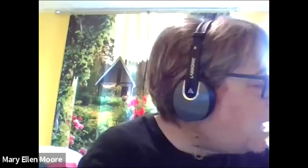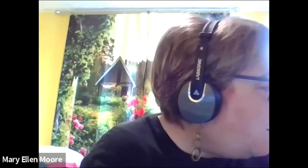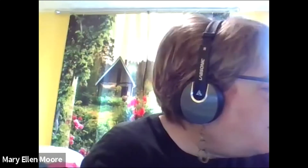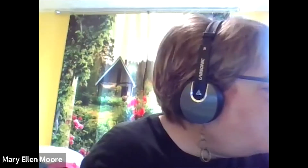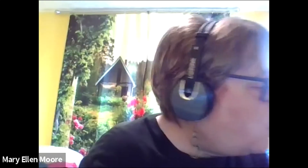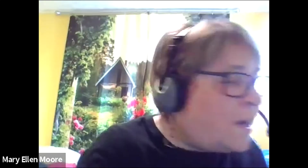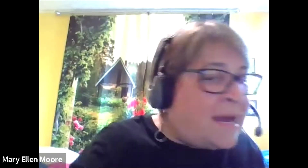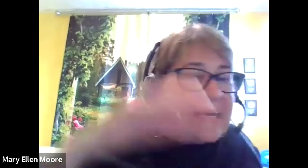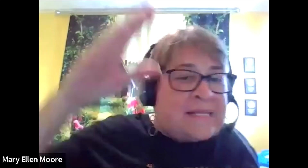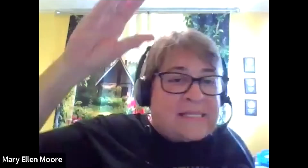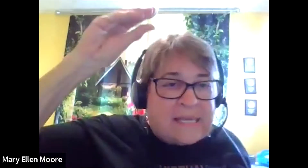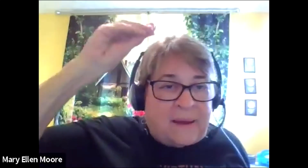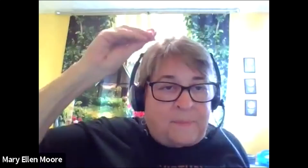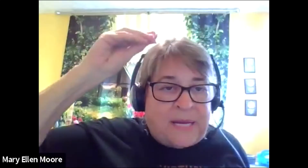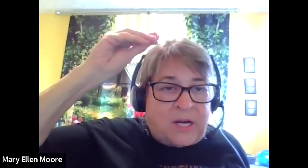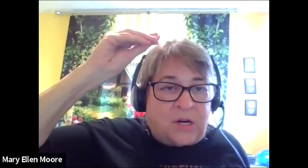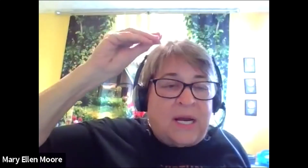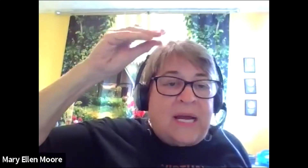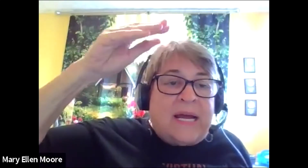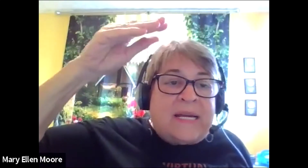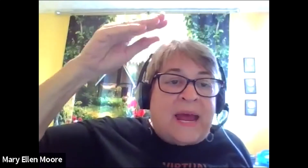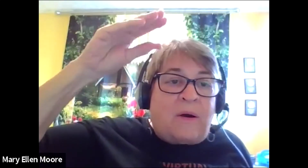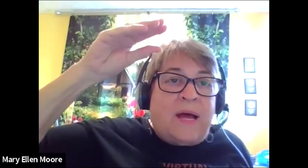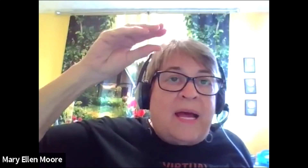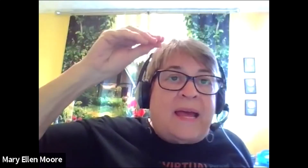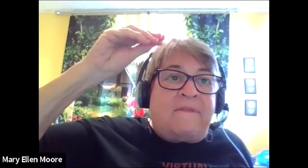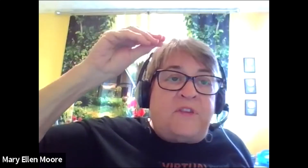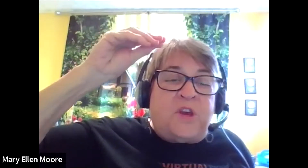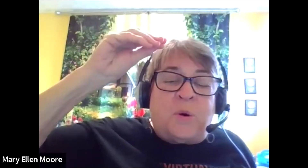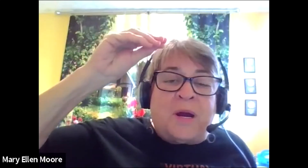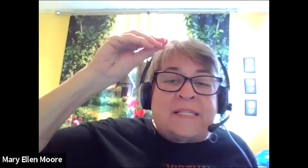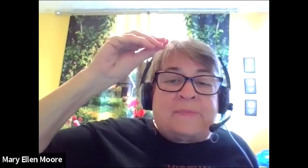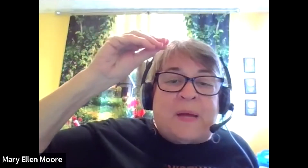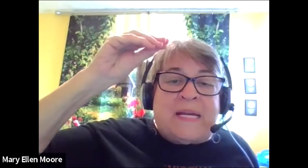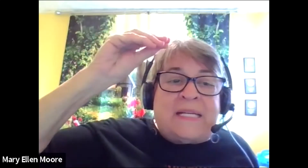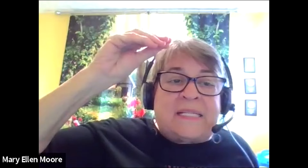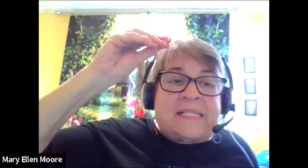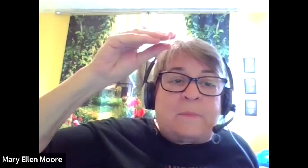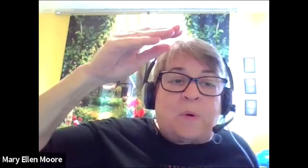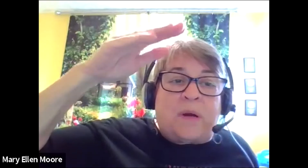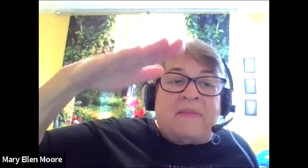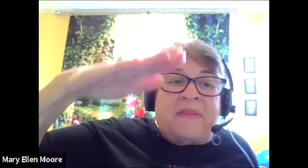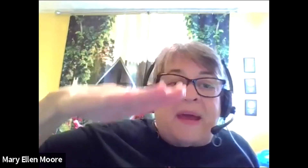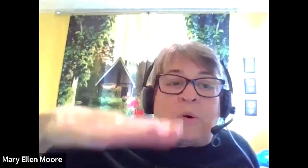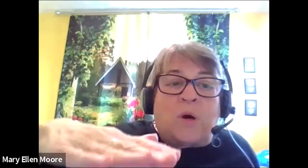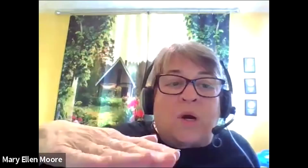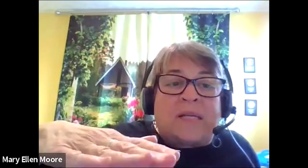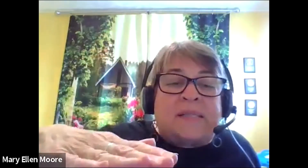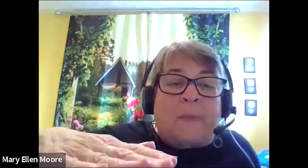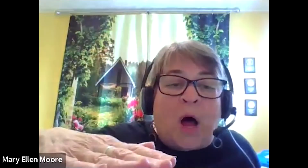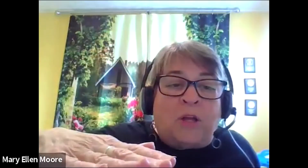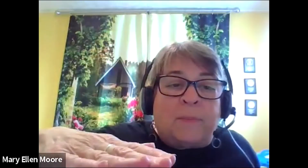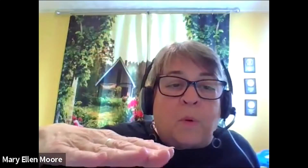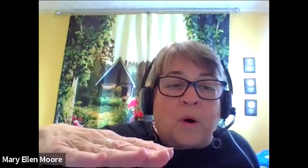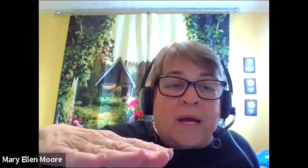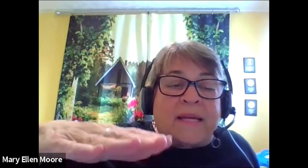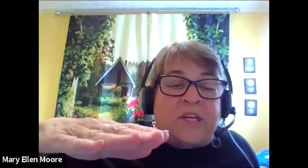our boy is up here. Now, if you were explaining to someone that they were a smaller boy, like you